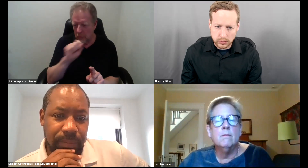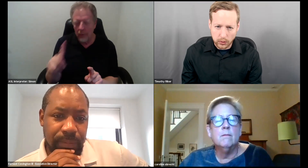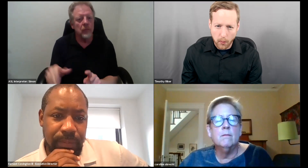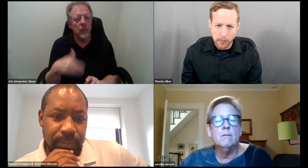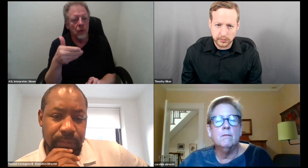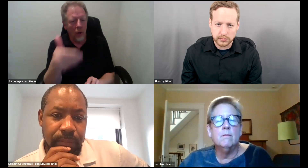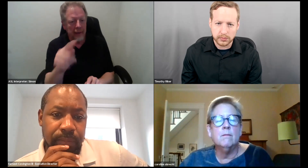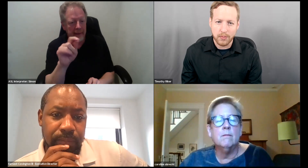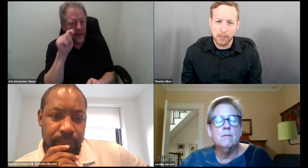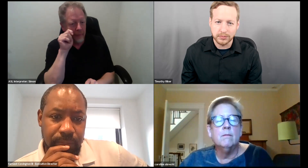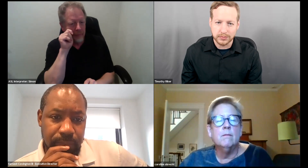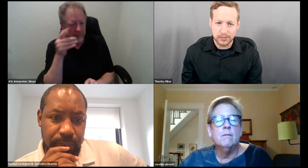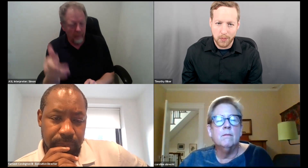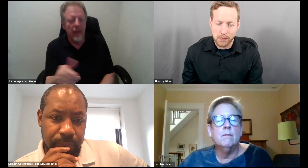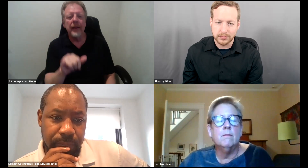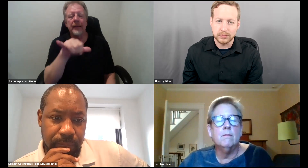Okay.